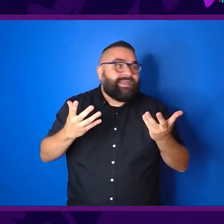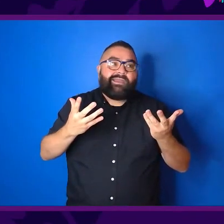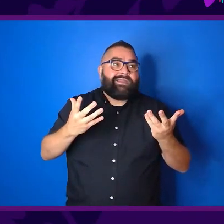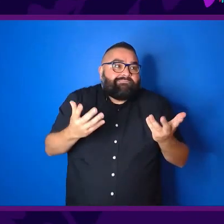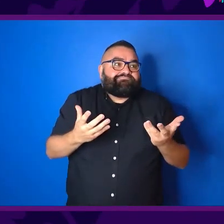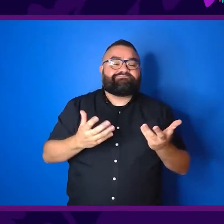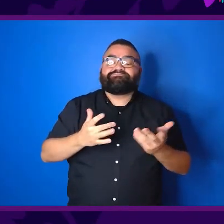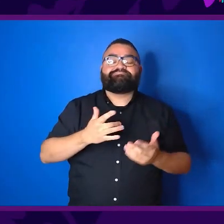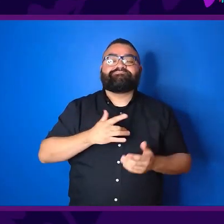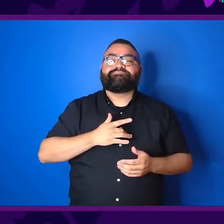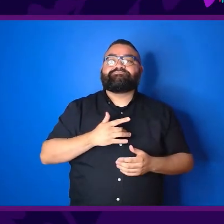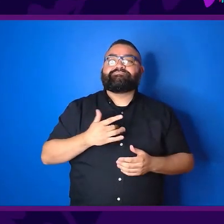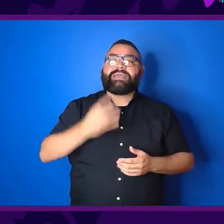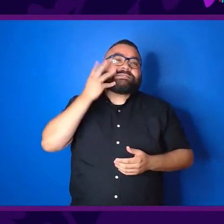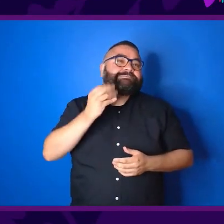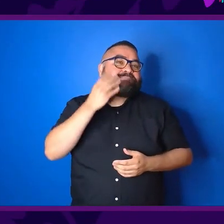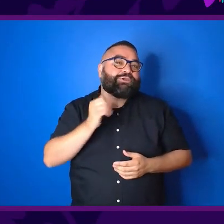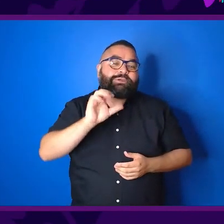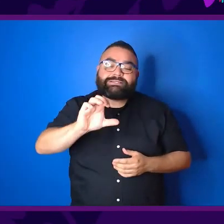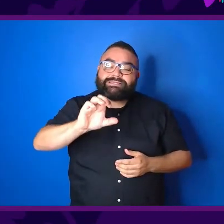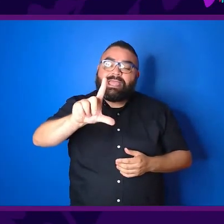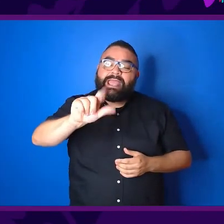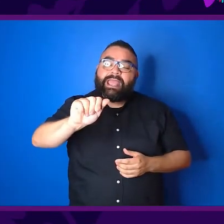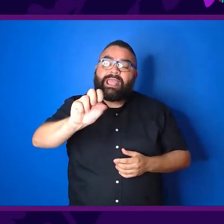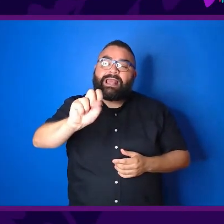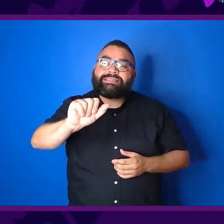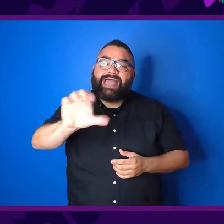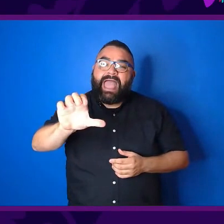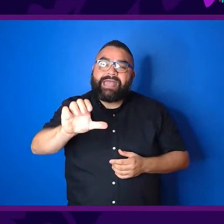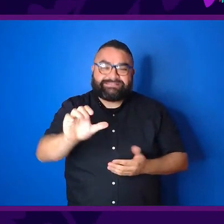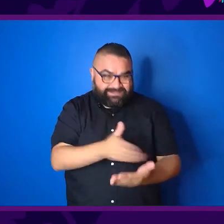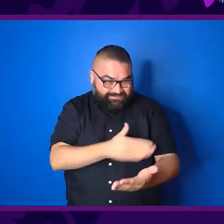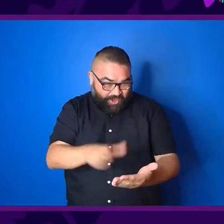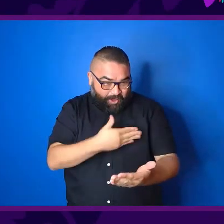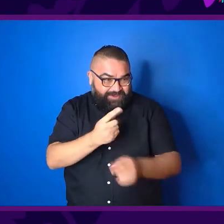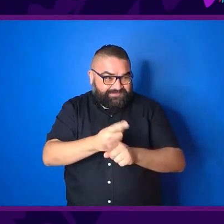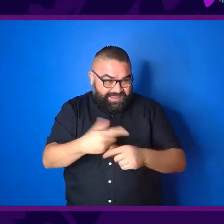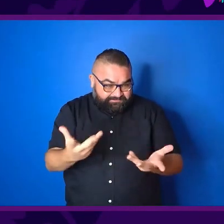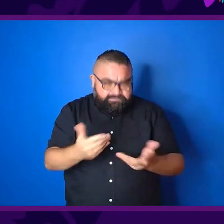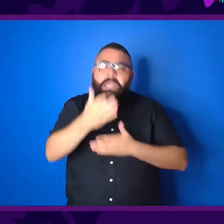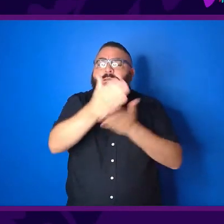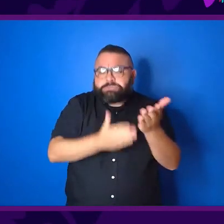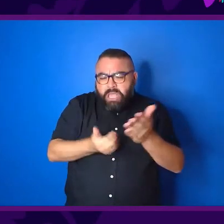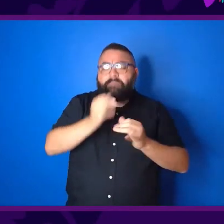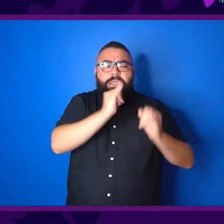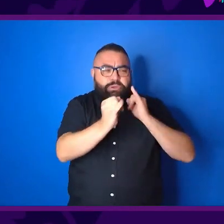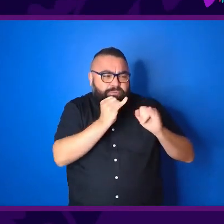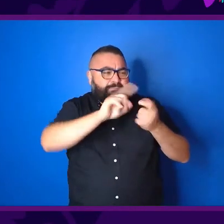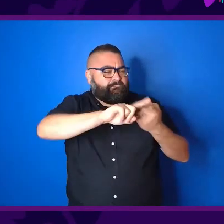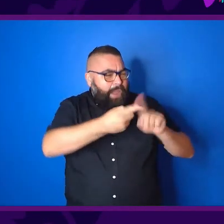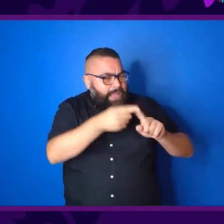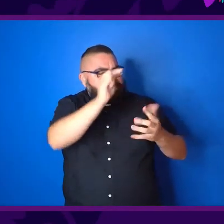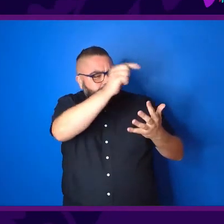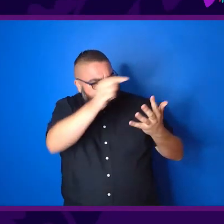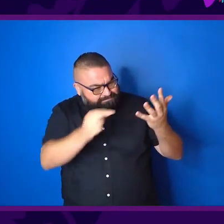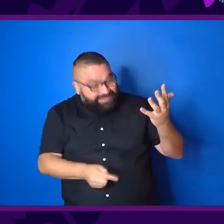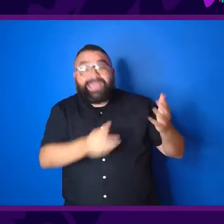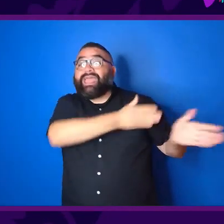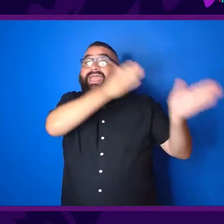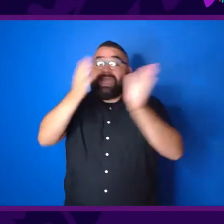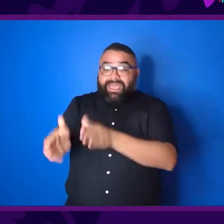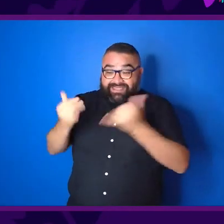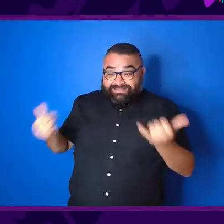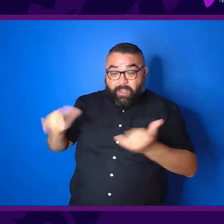So this event has been sprinkled with interviews with some of Dolores' friends, and now we have another musical break coming up. Our